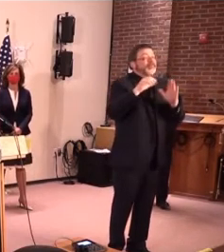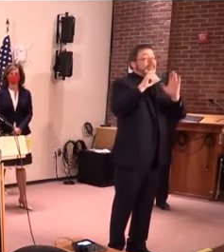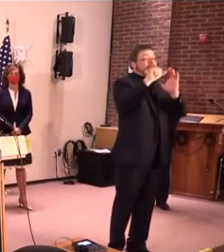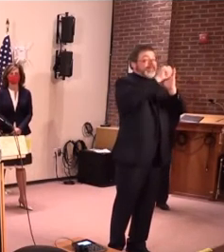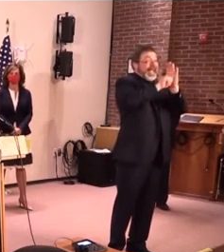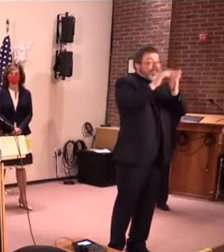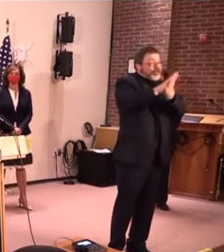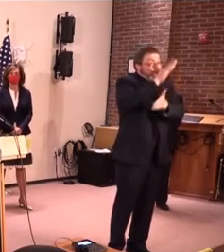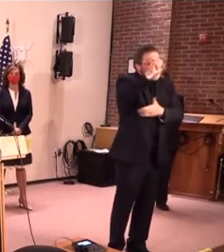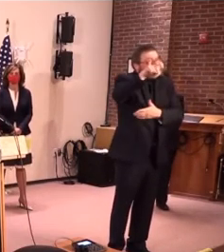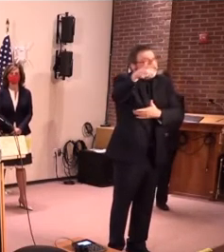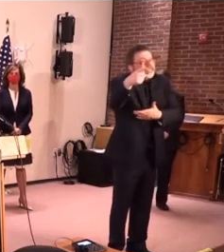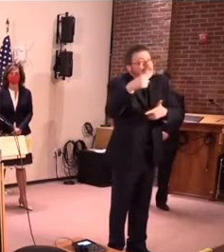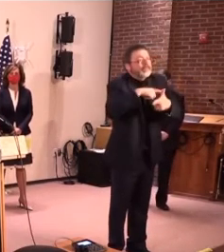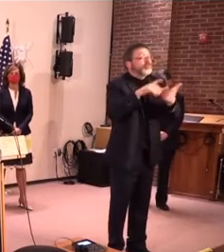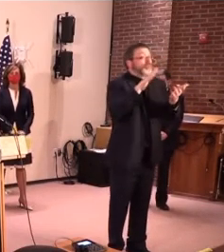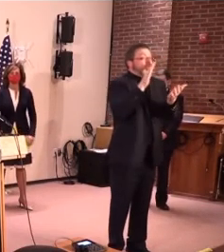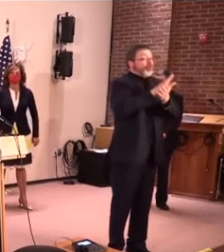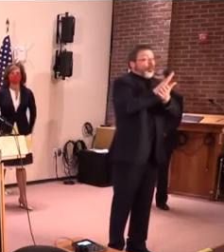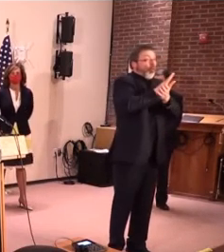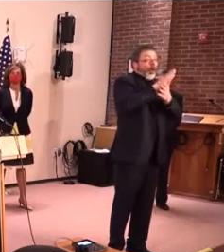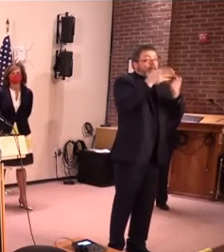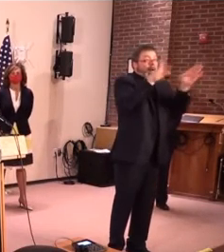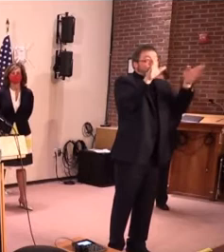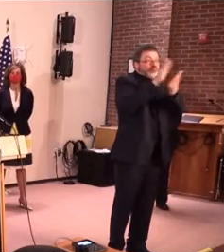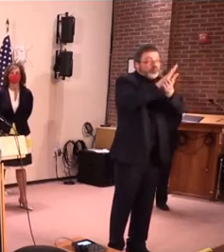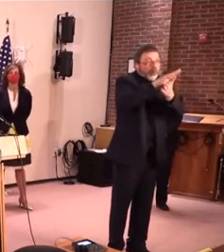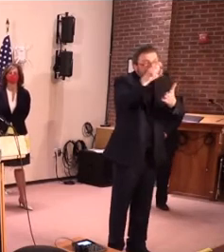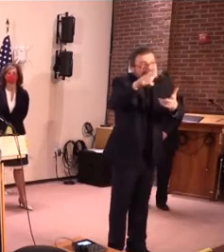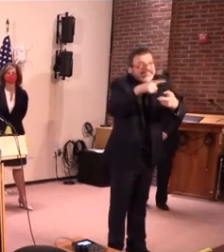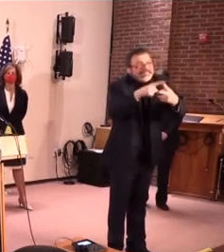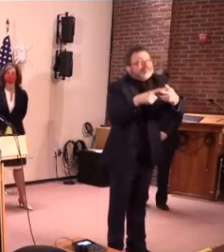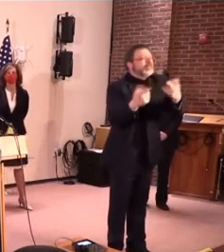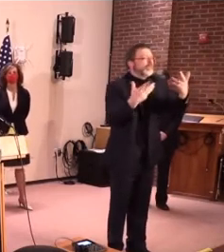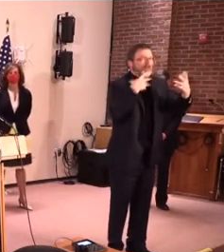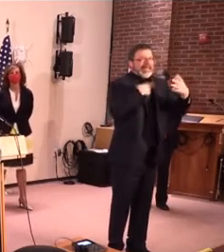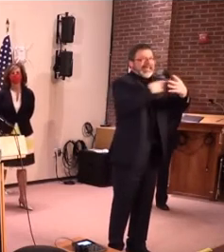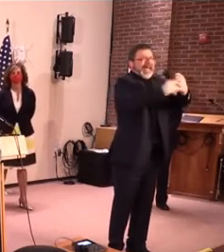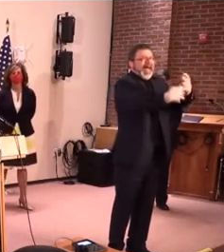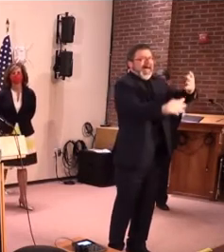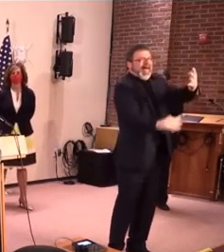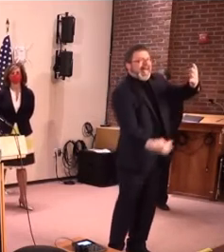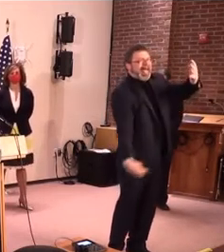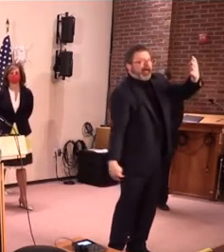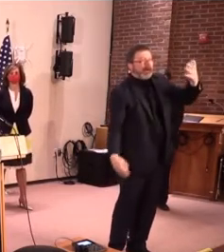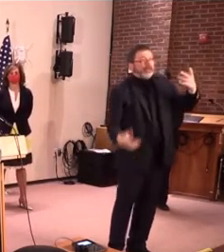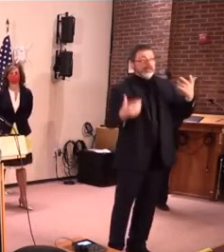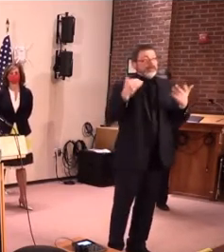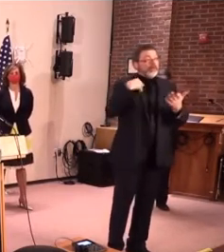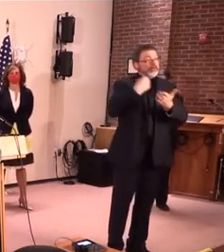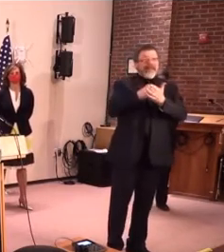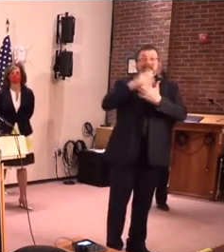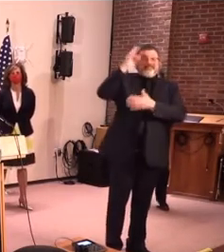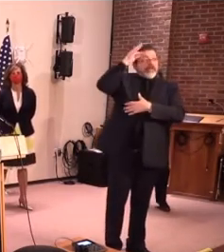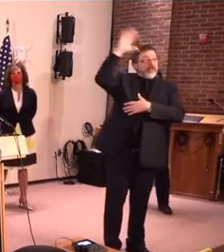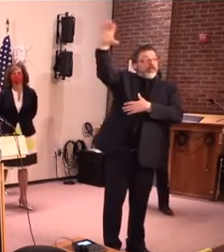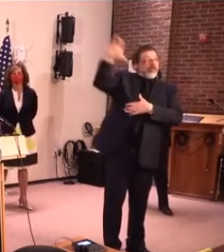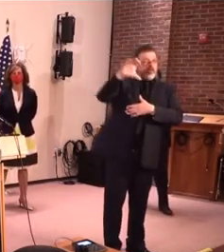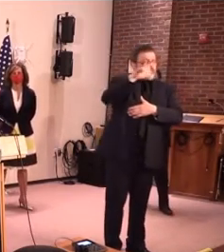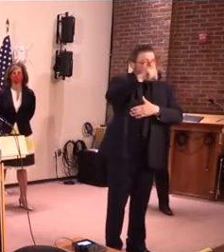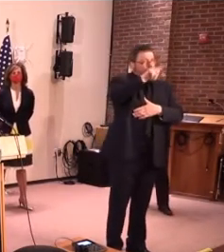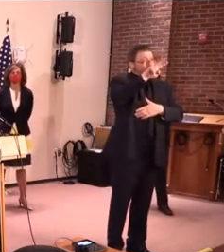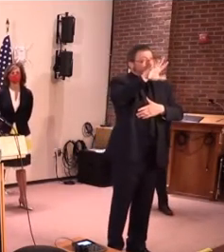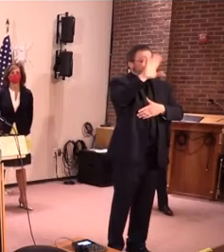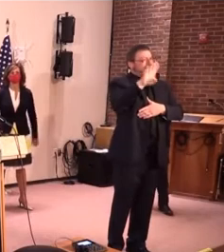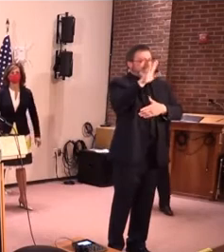public school system, and other needs that we've identified. It just doesn't go far enough, nor does it give us the latitude to do a number